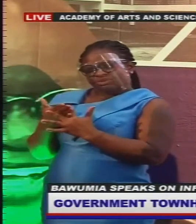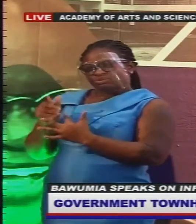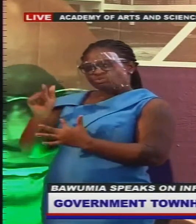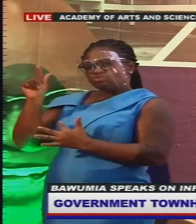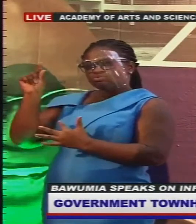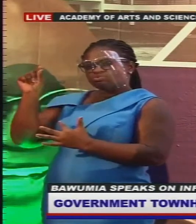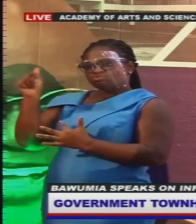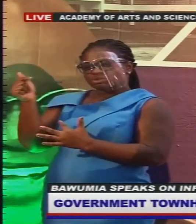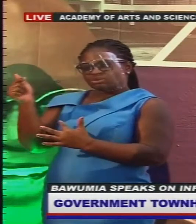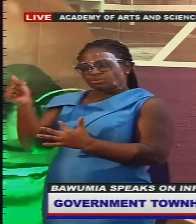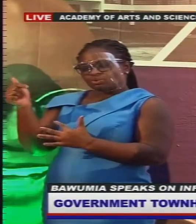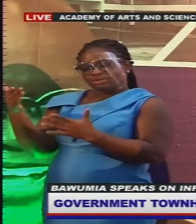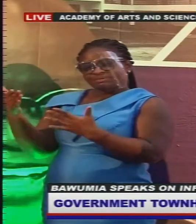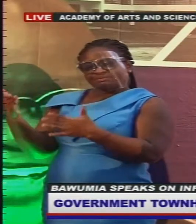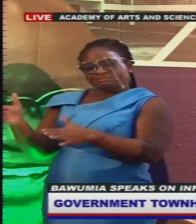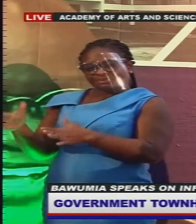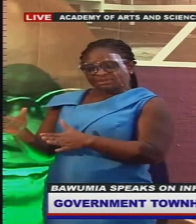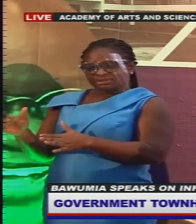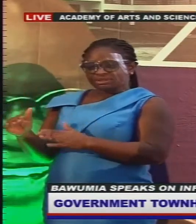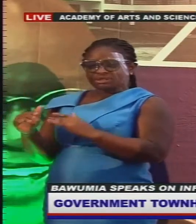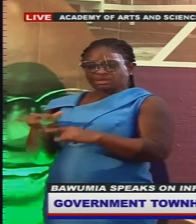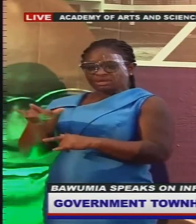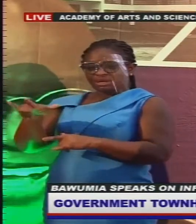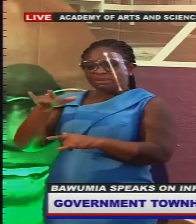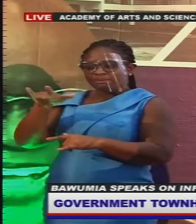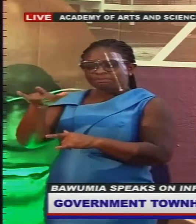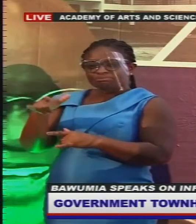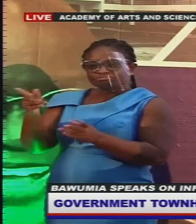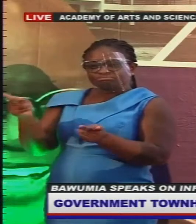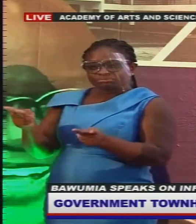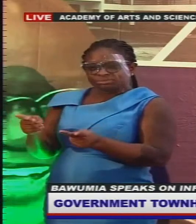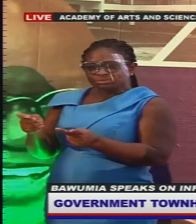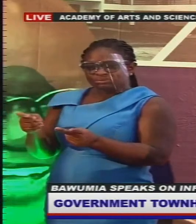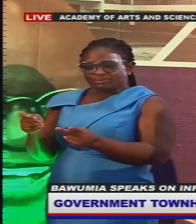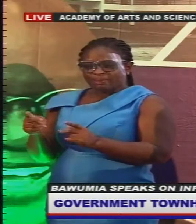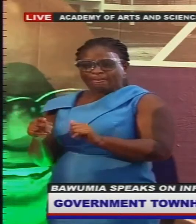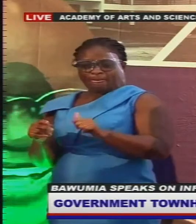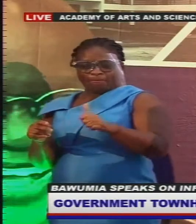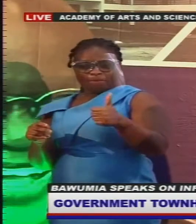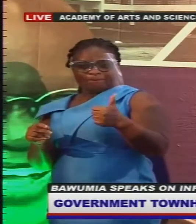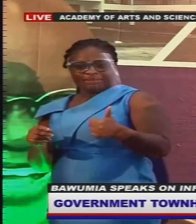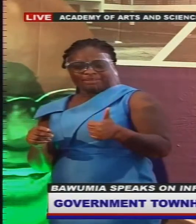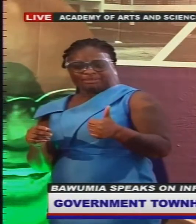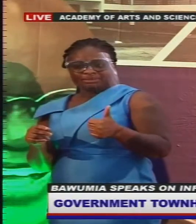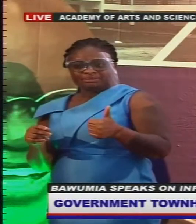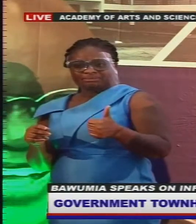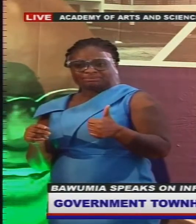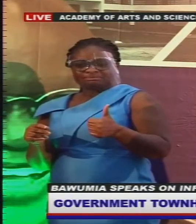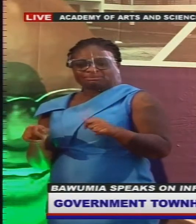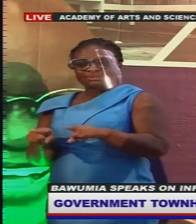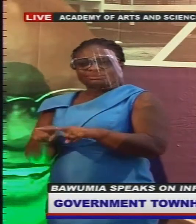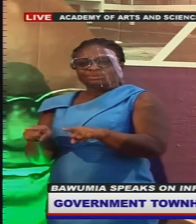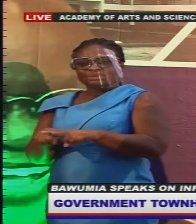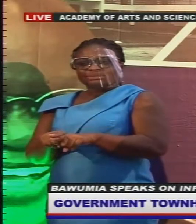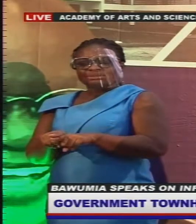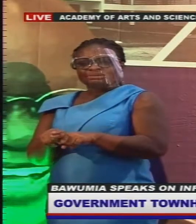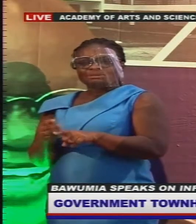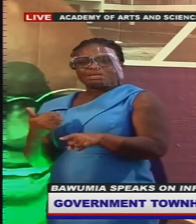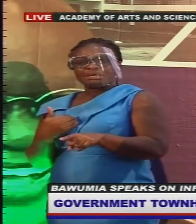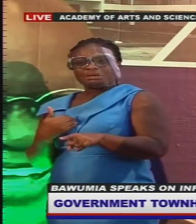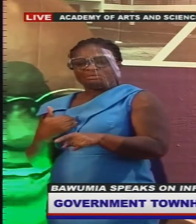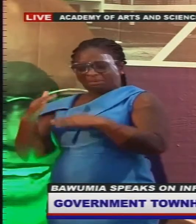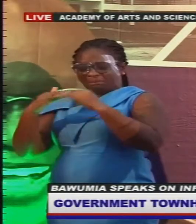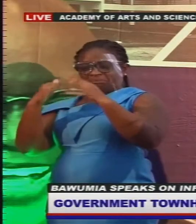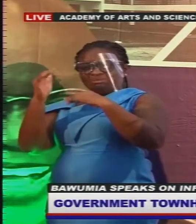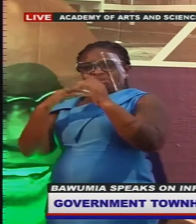is complete at the airport estate in Sanarigo, as well as you have the construction of